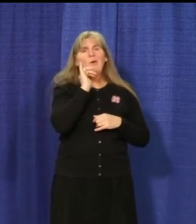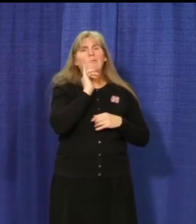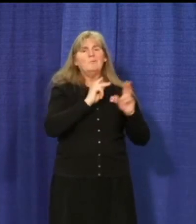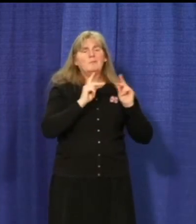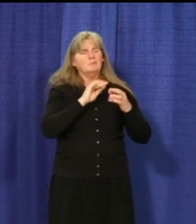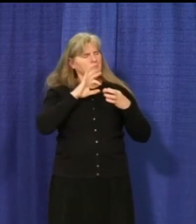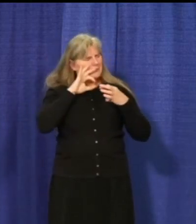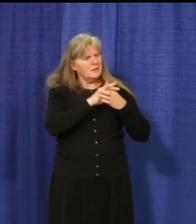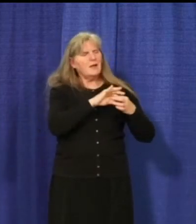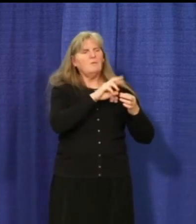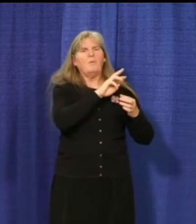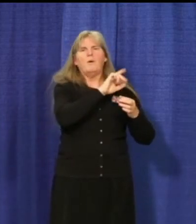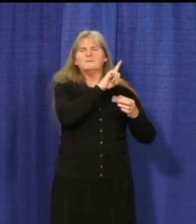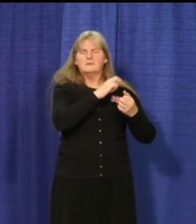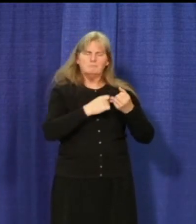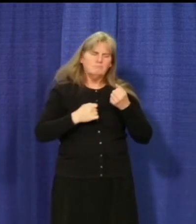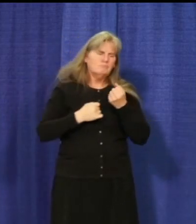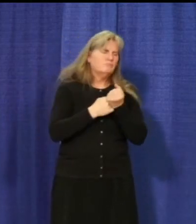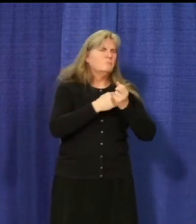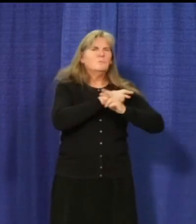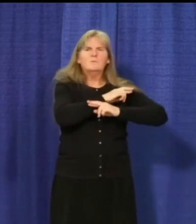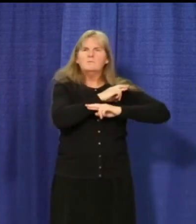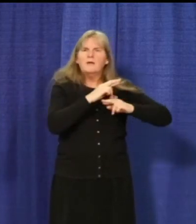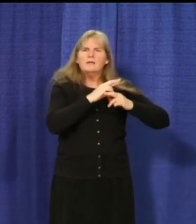of Yukoners, but our hearts are in Watson Lake.